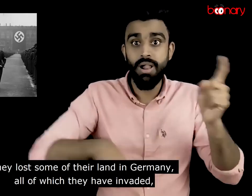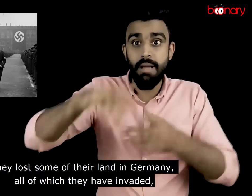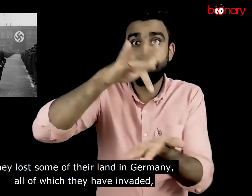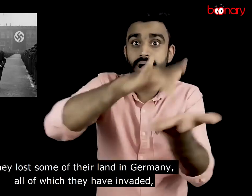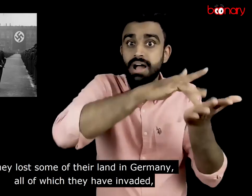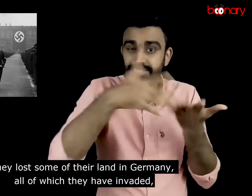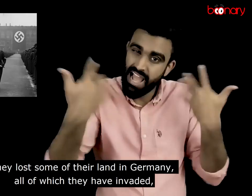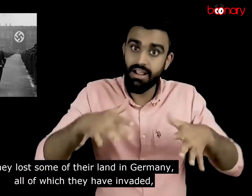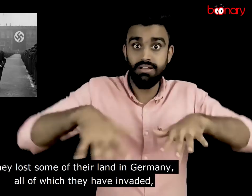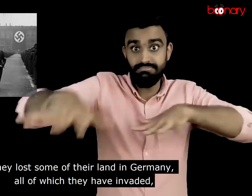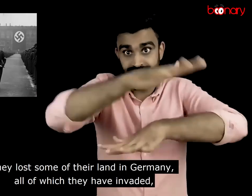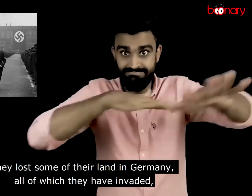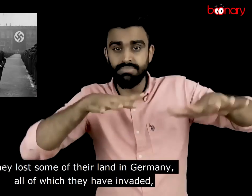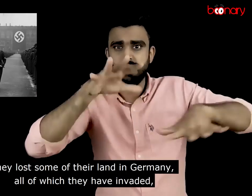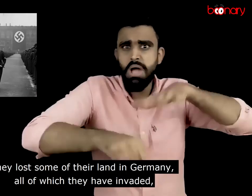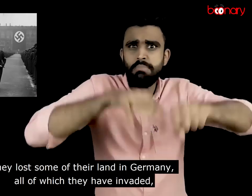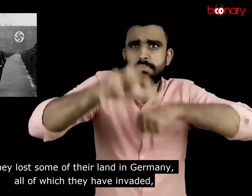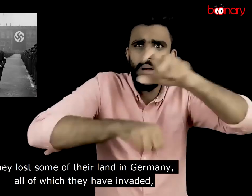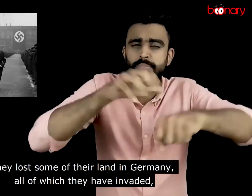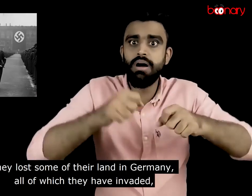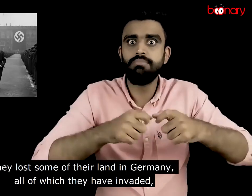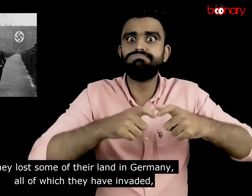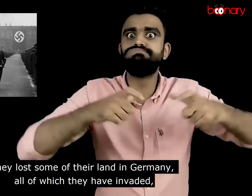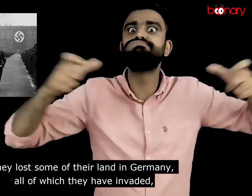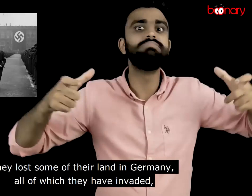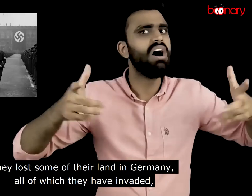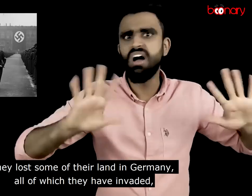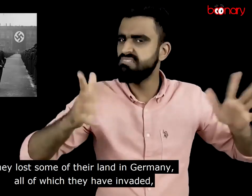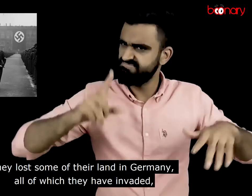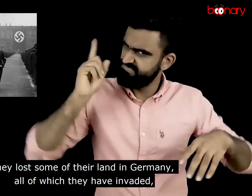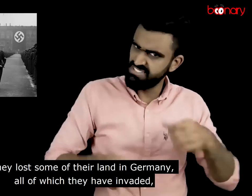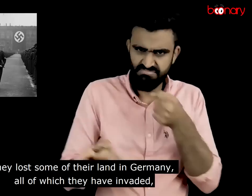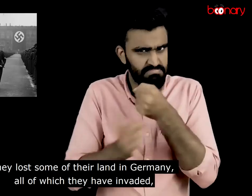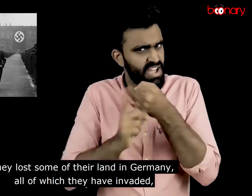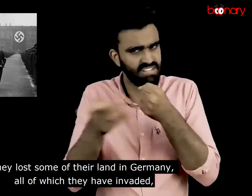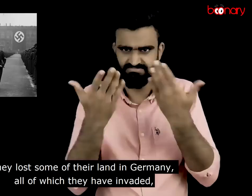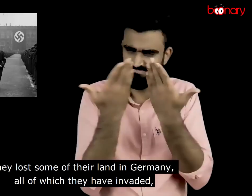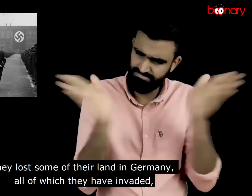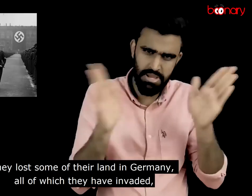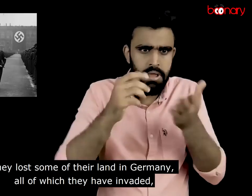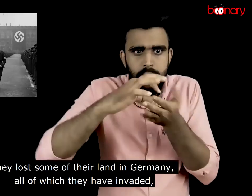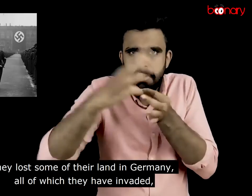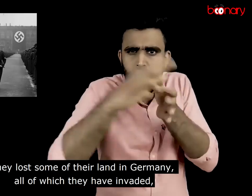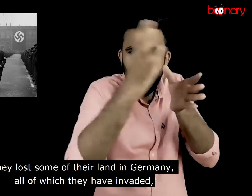They lost some of their land in Germany, all of which they had invaded.